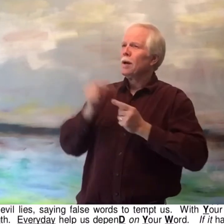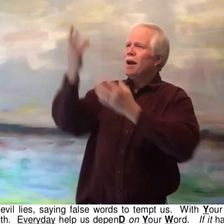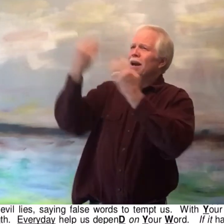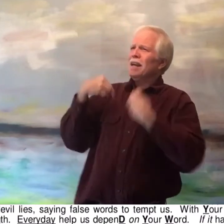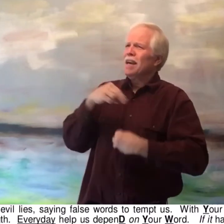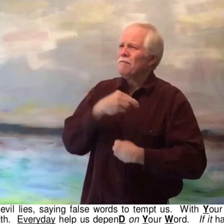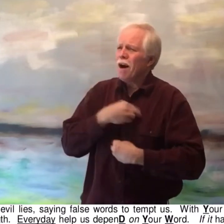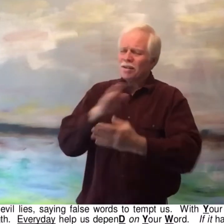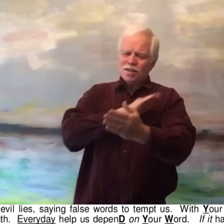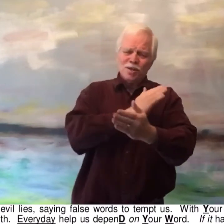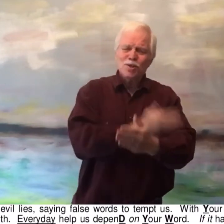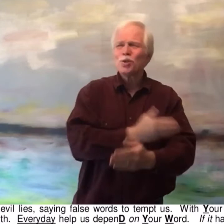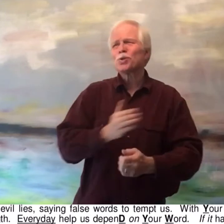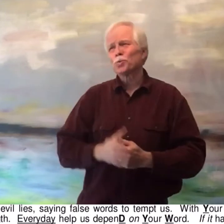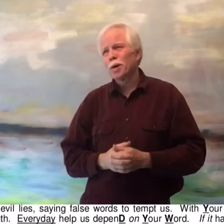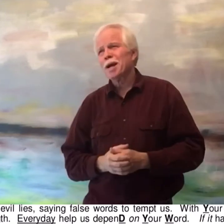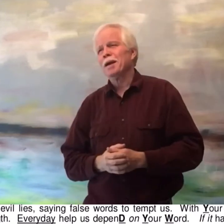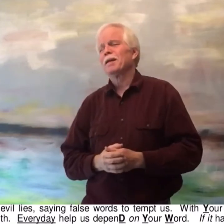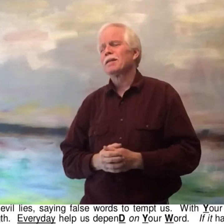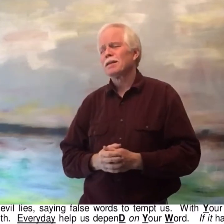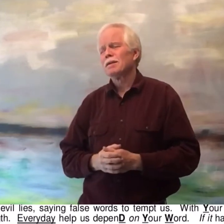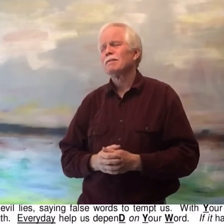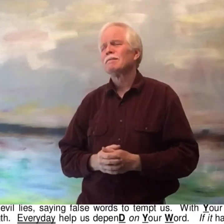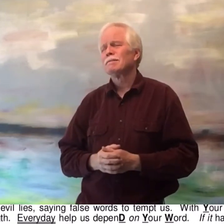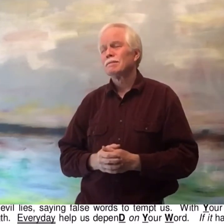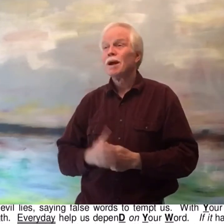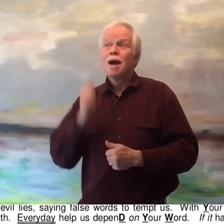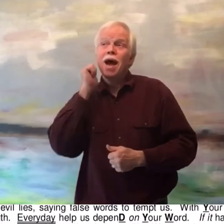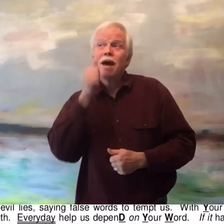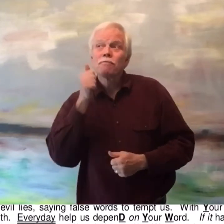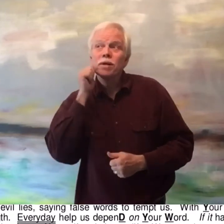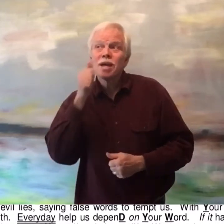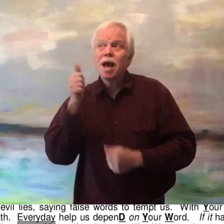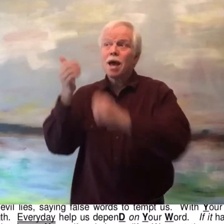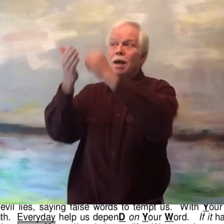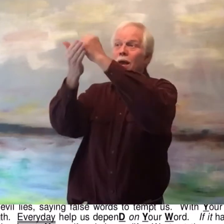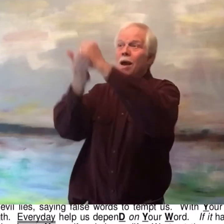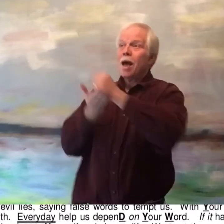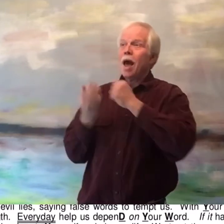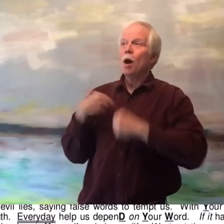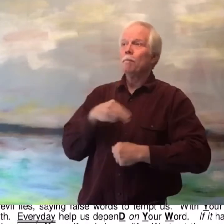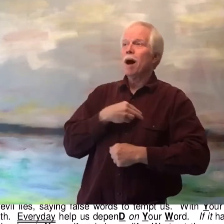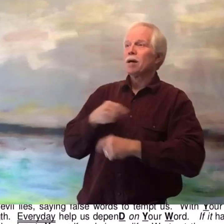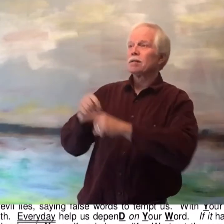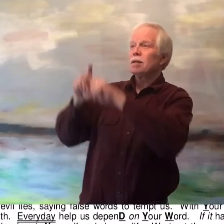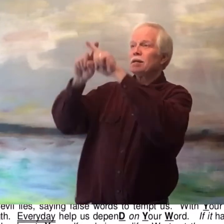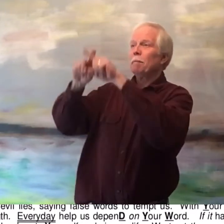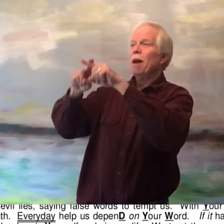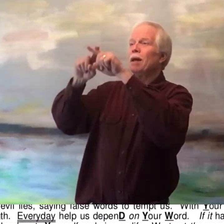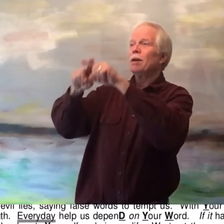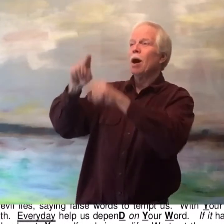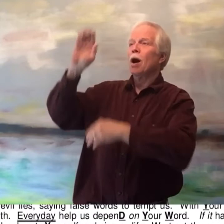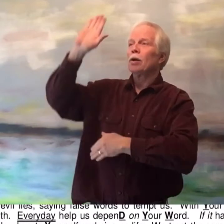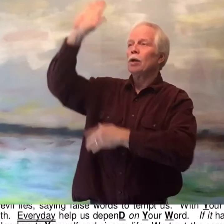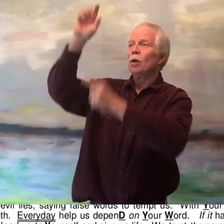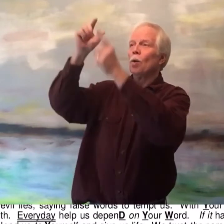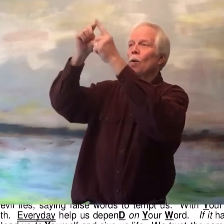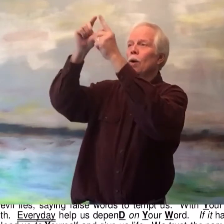give us strength. Every day, help us depend on your